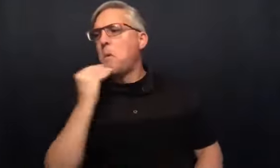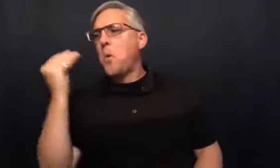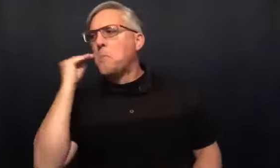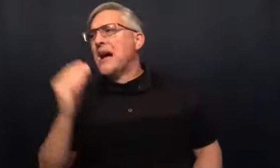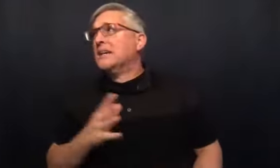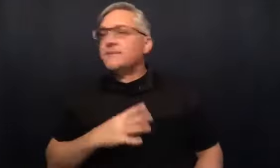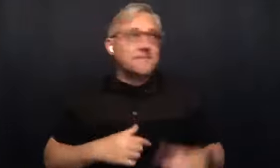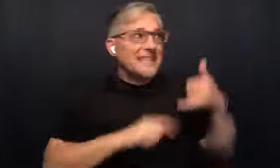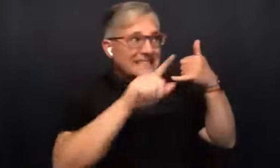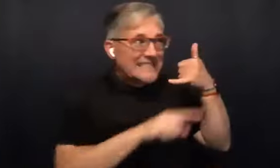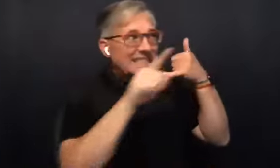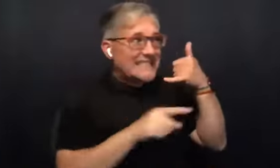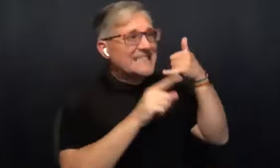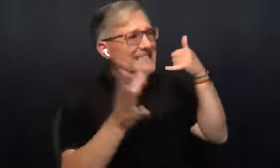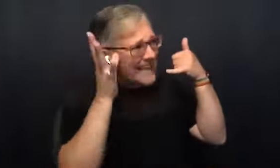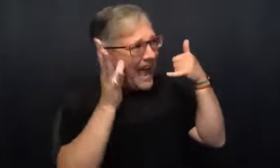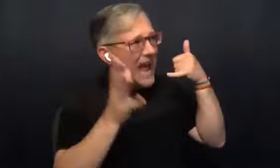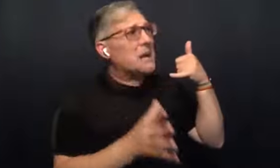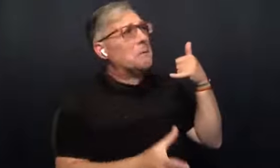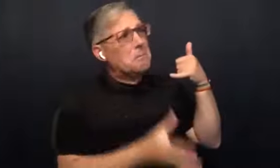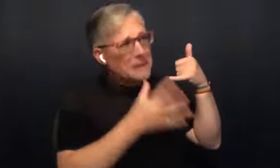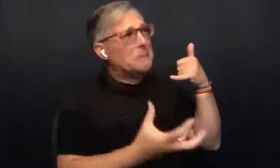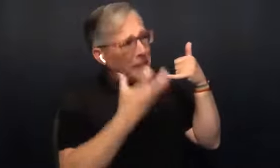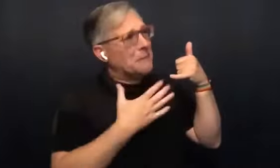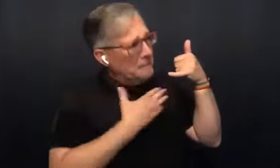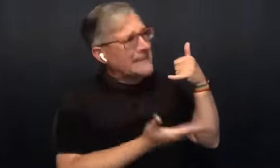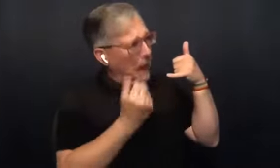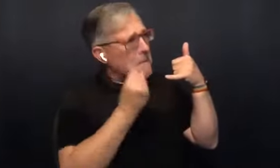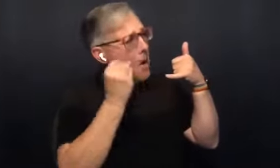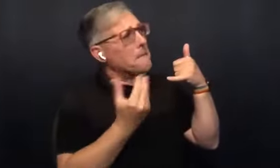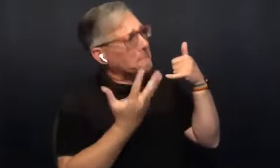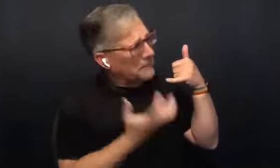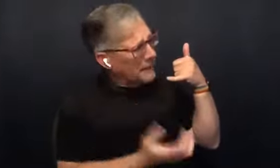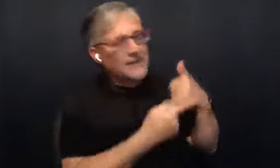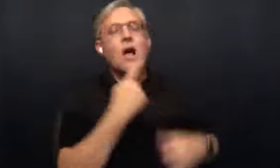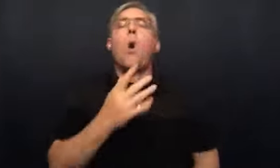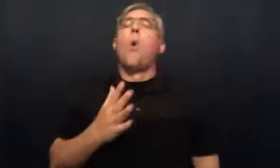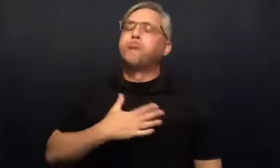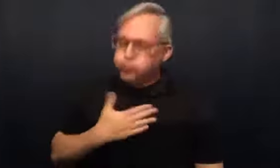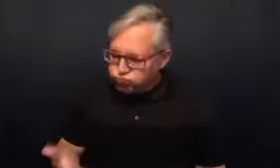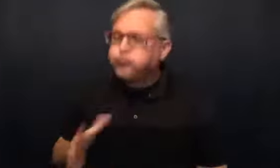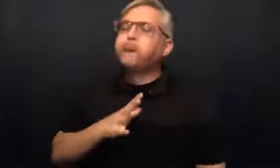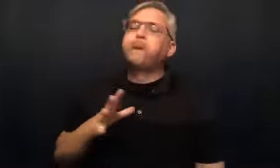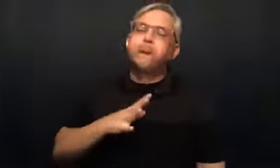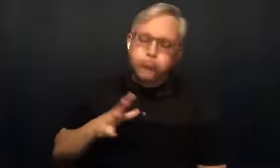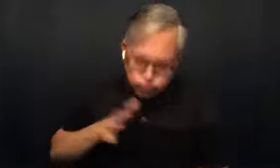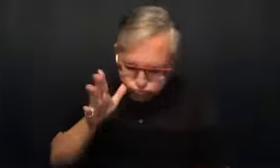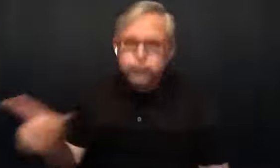said, Dad, please, Mom's getting so mad. Would you please come home? And he'd say, all right, girl, I'll be right there. He'd come home. We'd